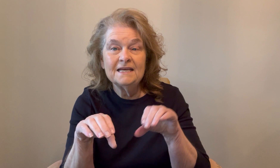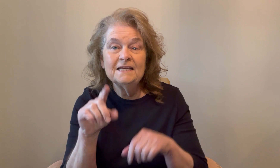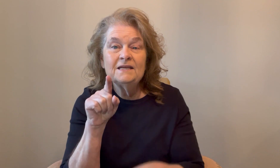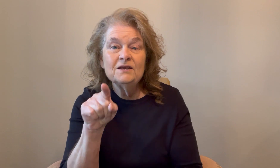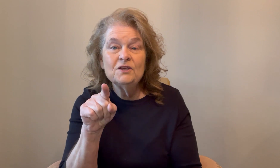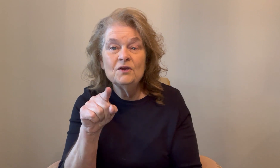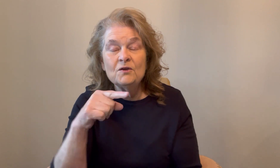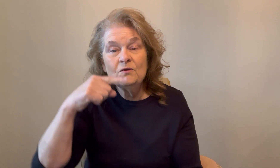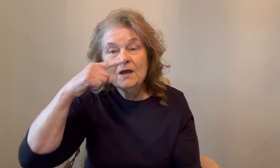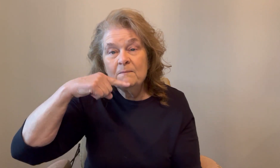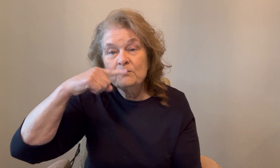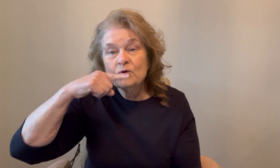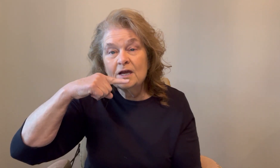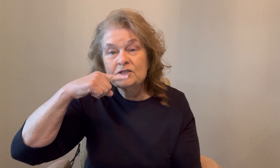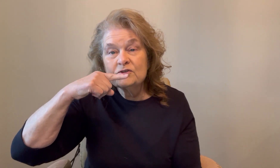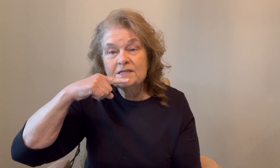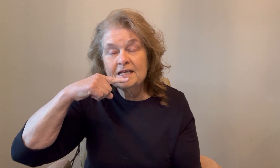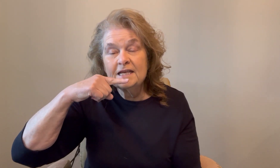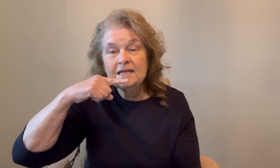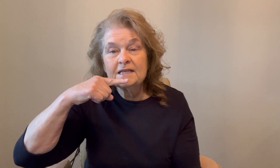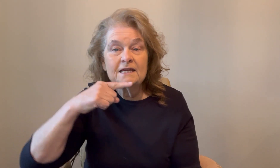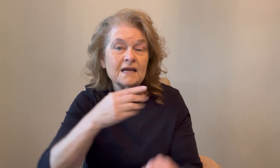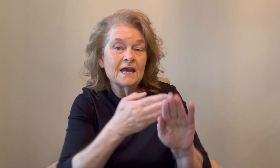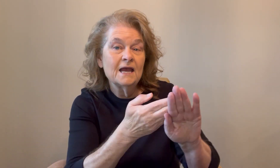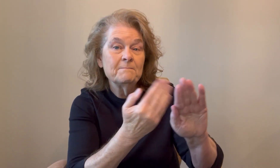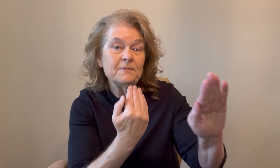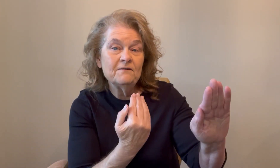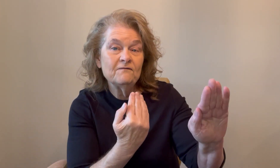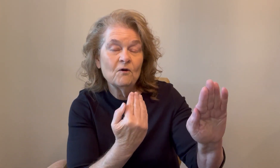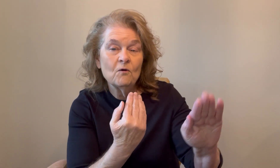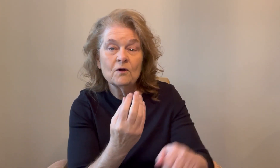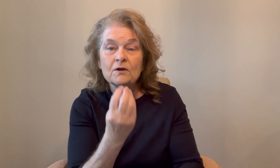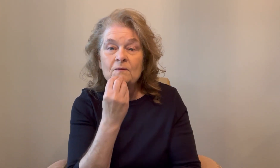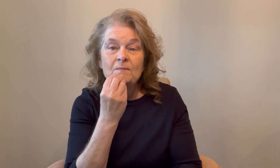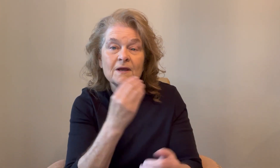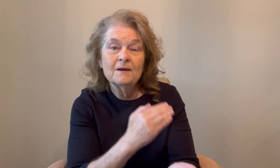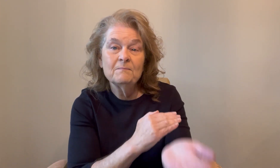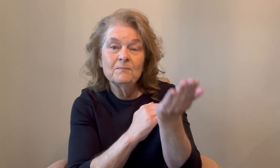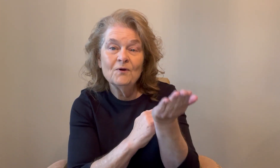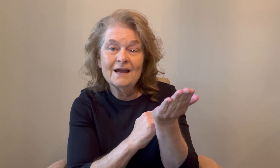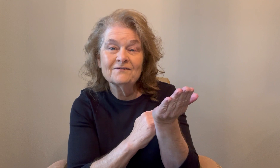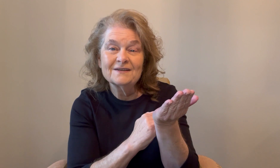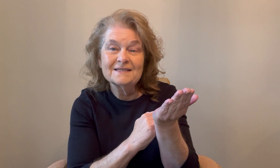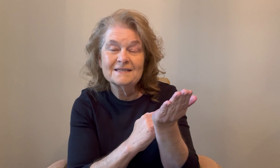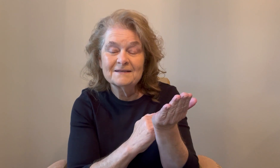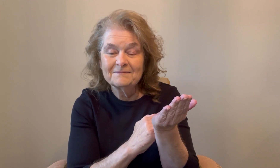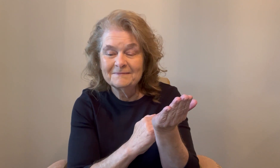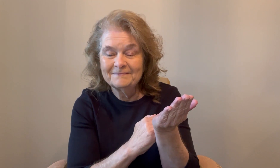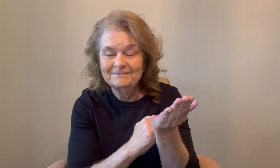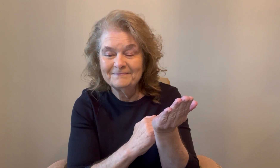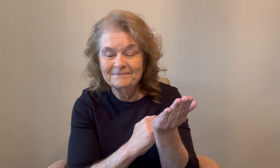Did you brush your teeth before breakfast?